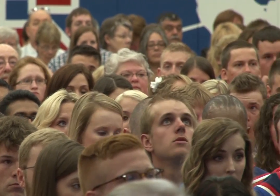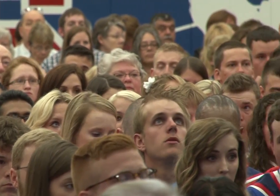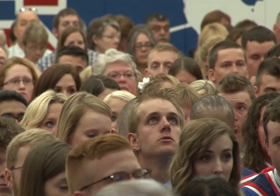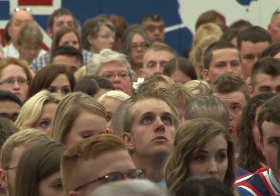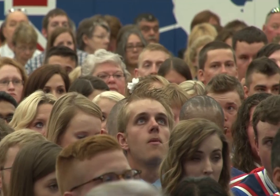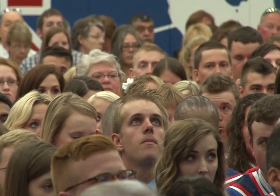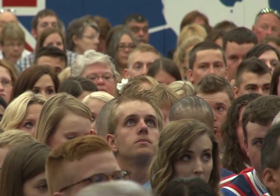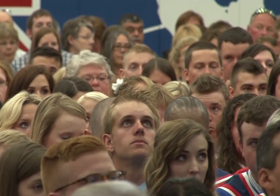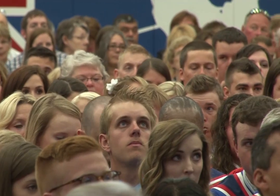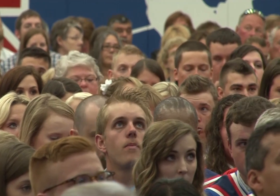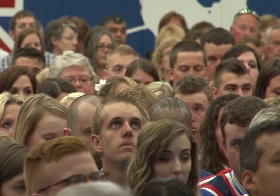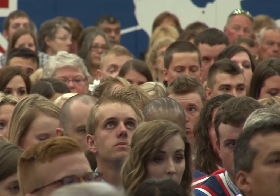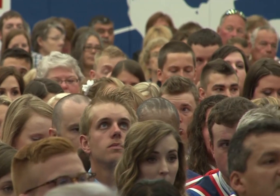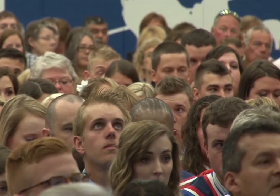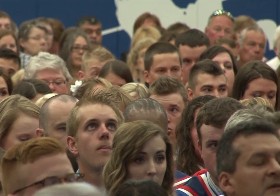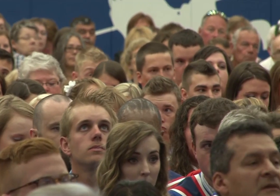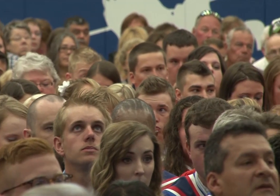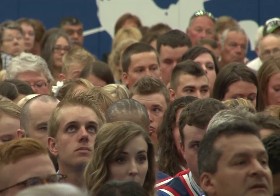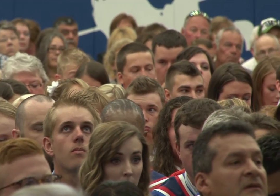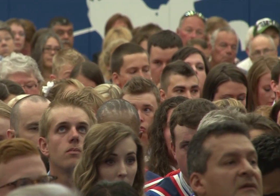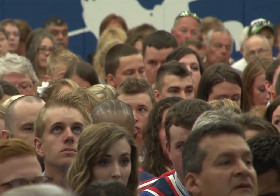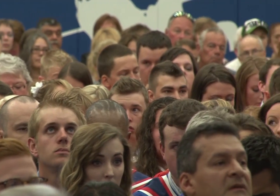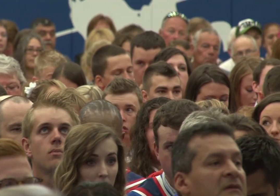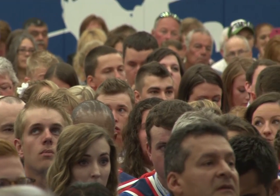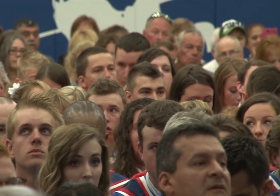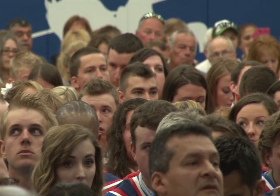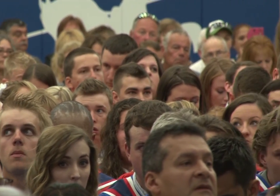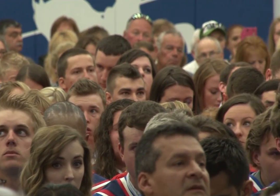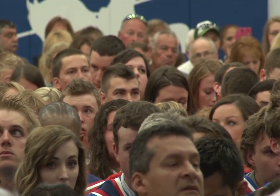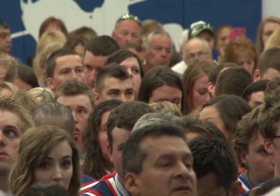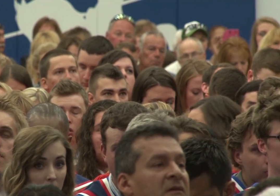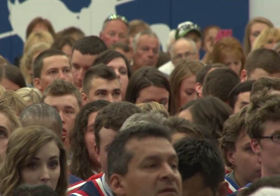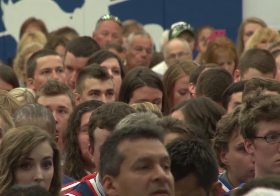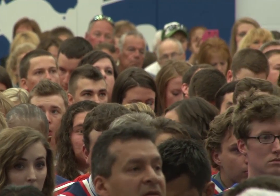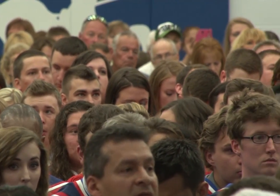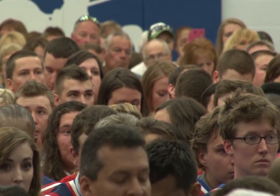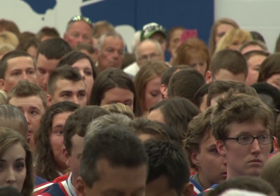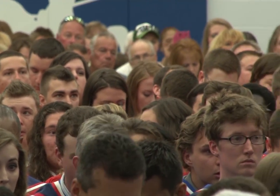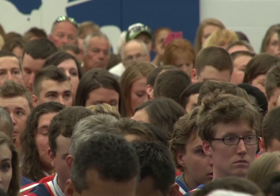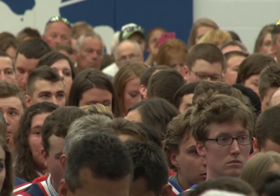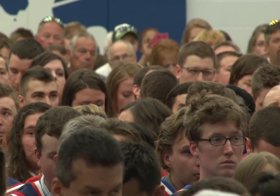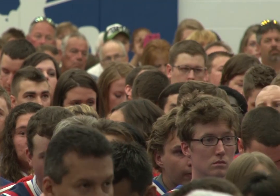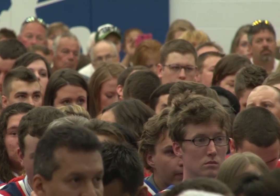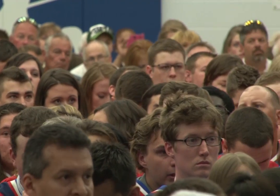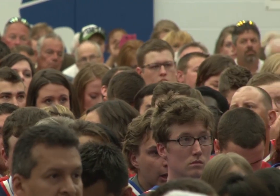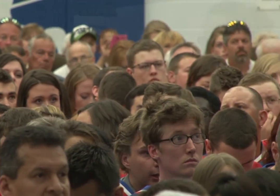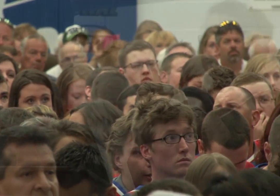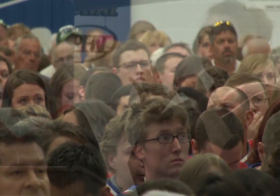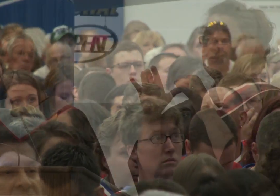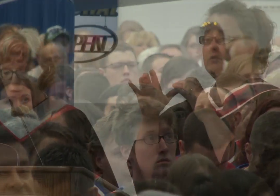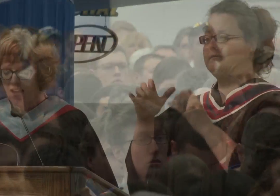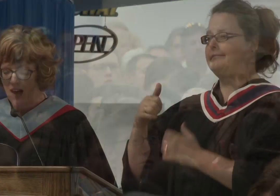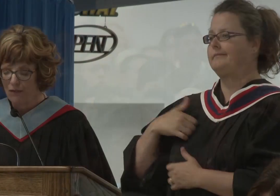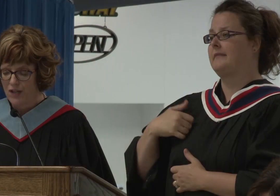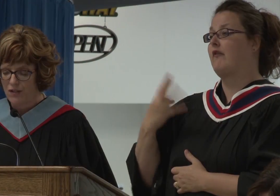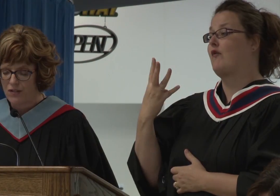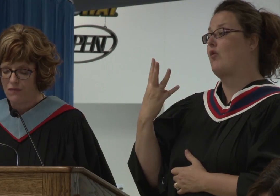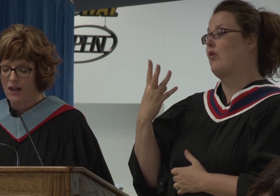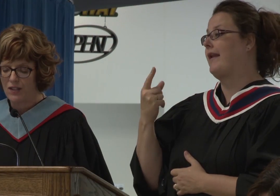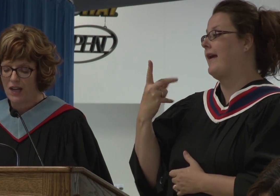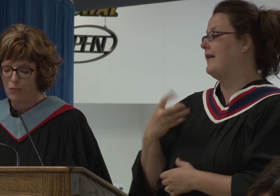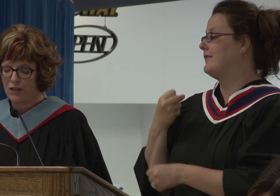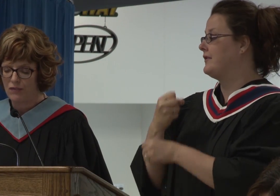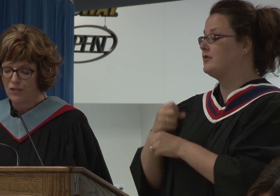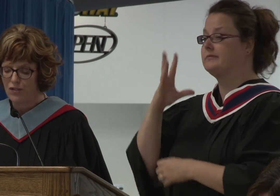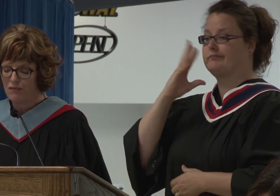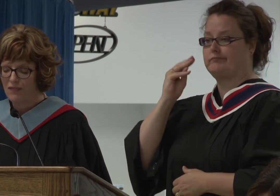an appointment as Honorary Colonel of 8 Air Communication and Control Squadron at CFB Trenton after 4.5 years of